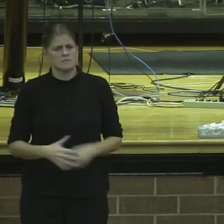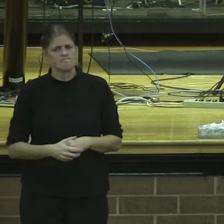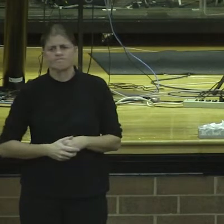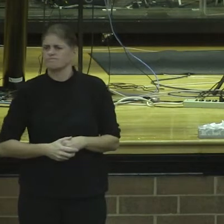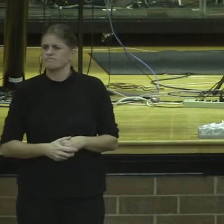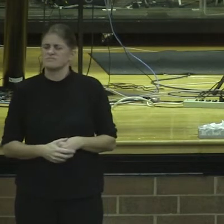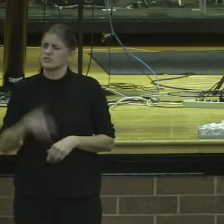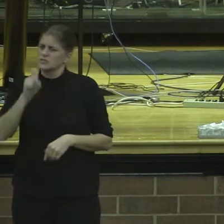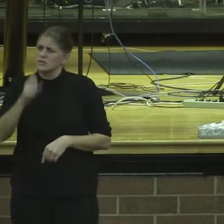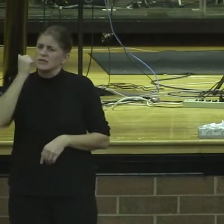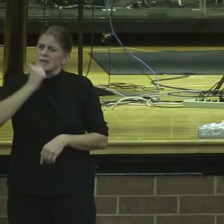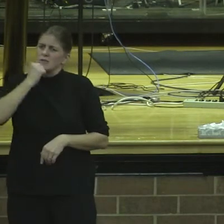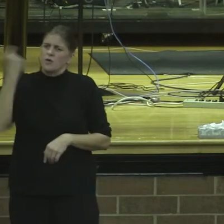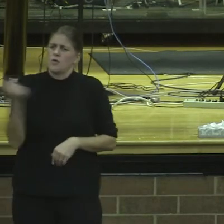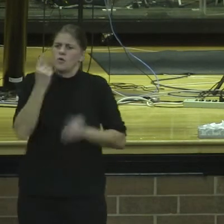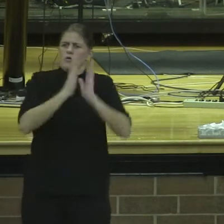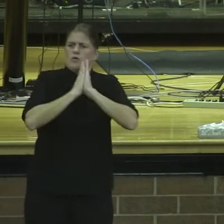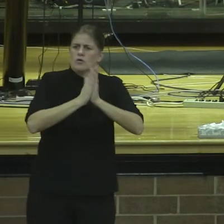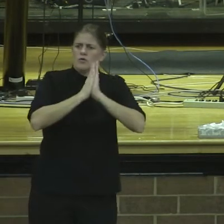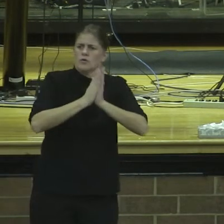It should be our go-to response.